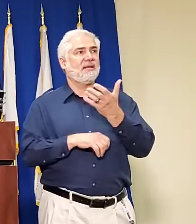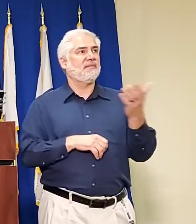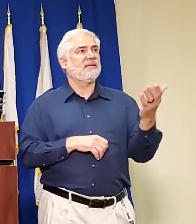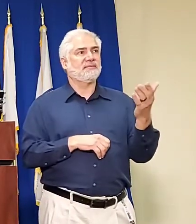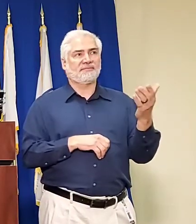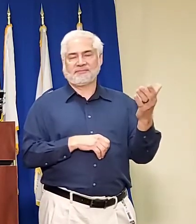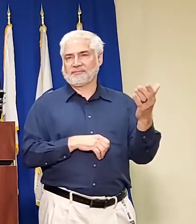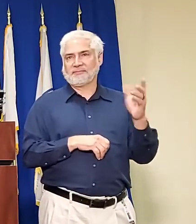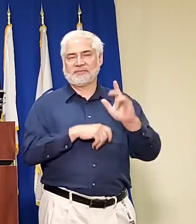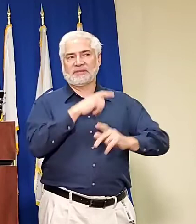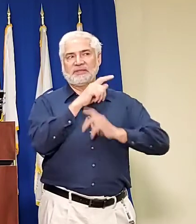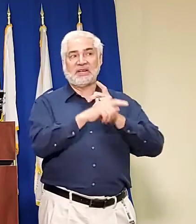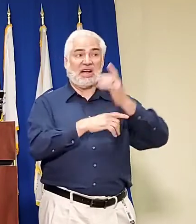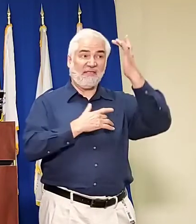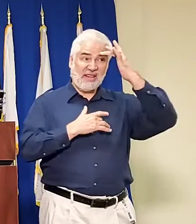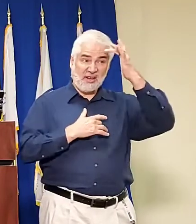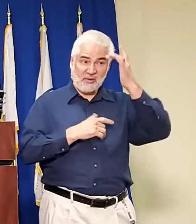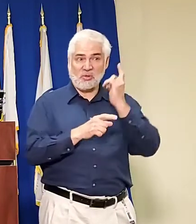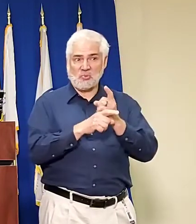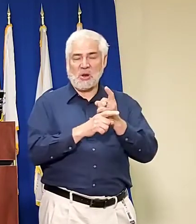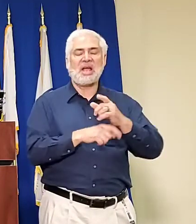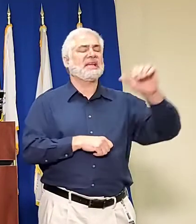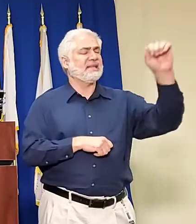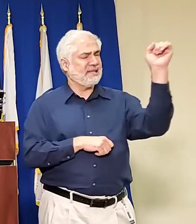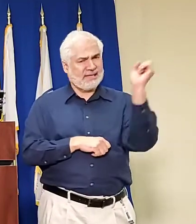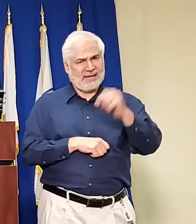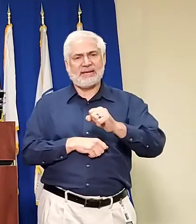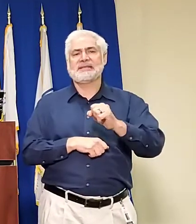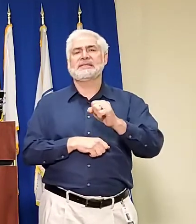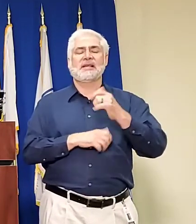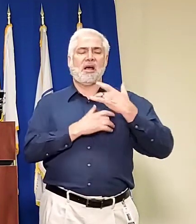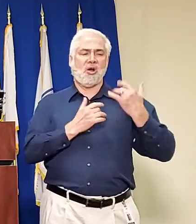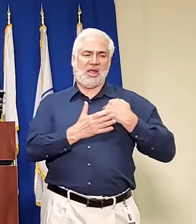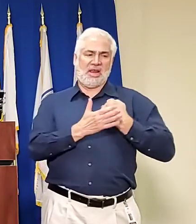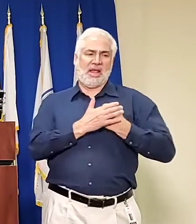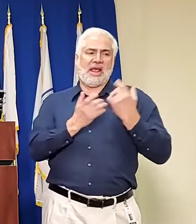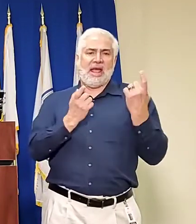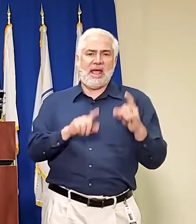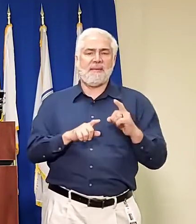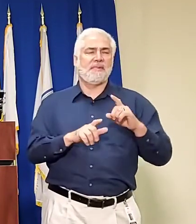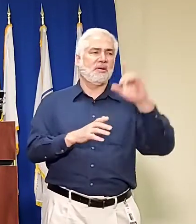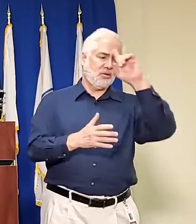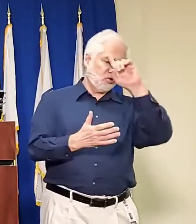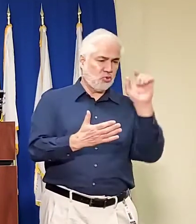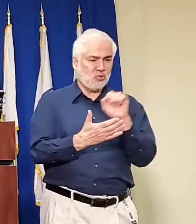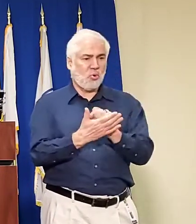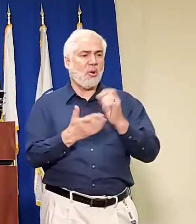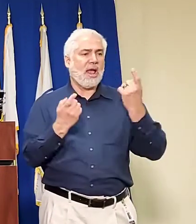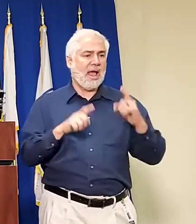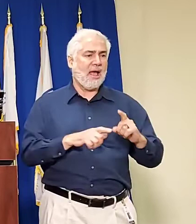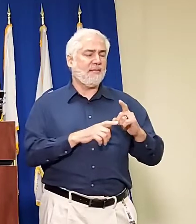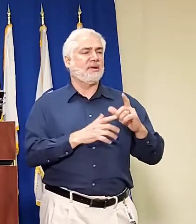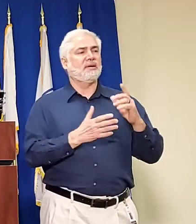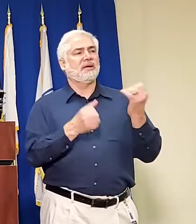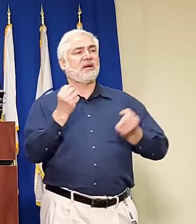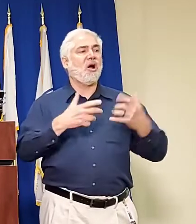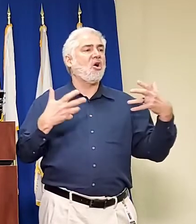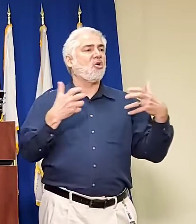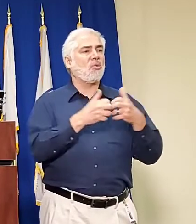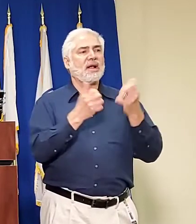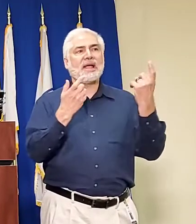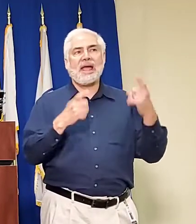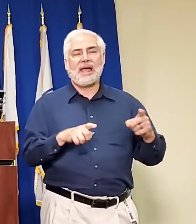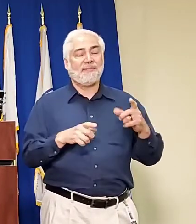Right. any type of illness? Yes, as Chief Benson said yesterday, heart attacks still happen, strokes still happen, car crashes still happen, even though